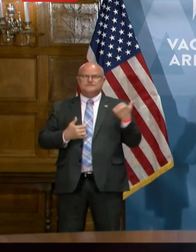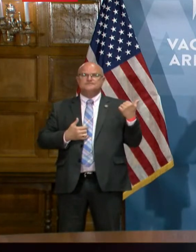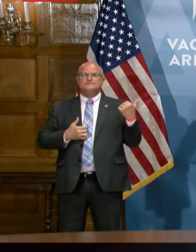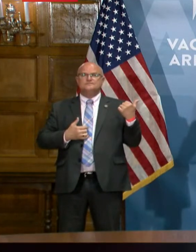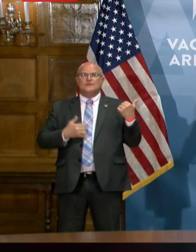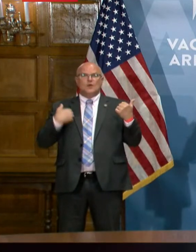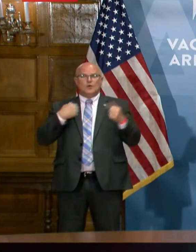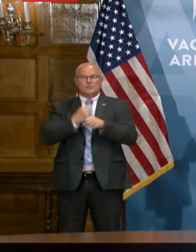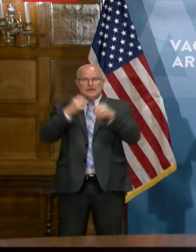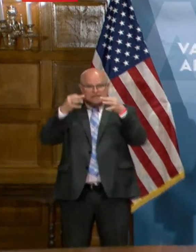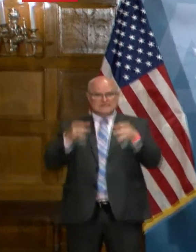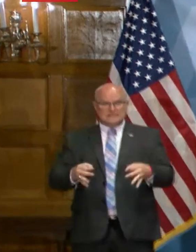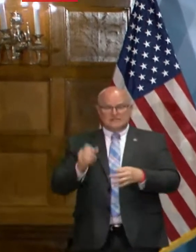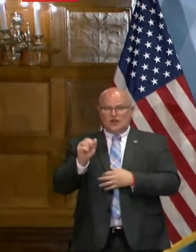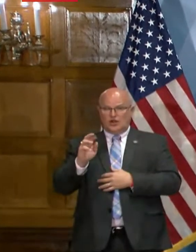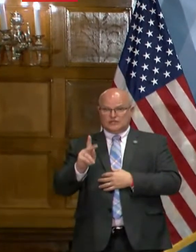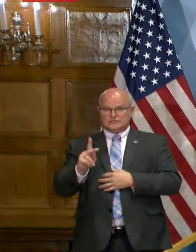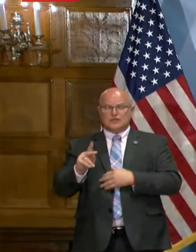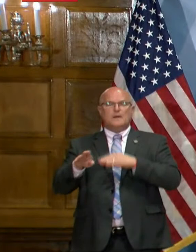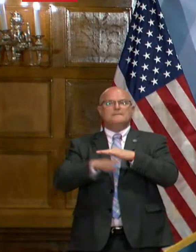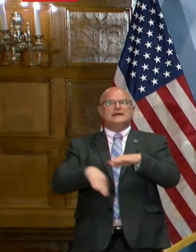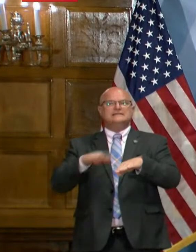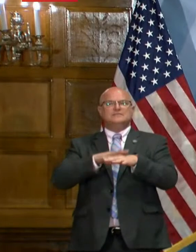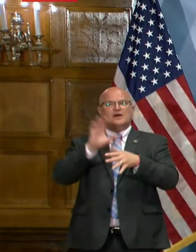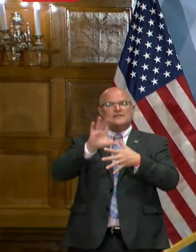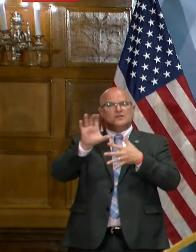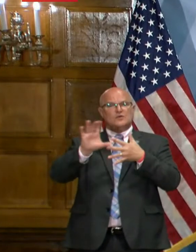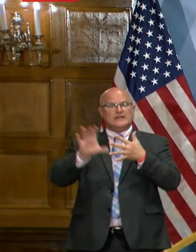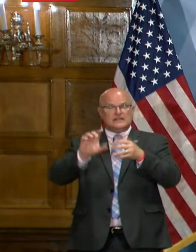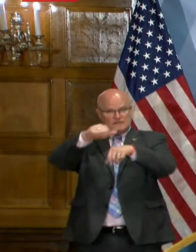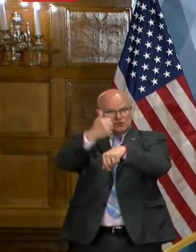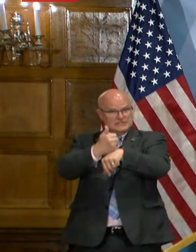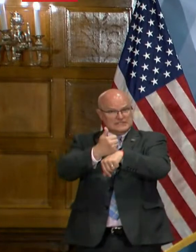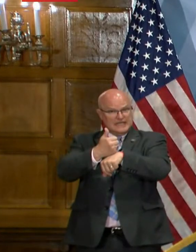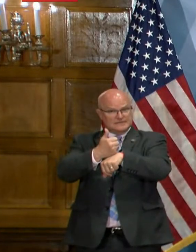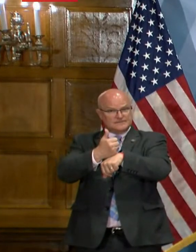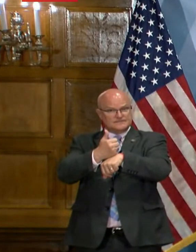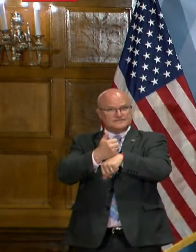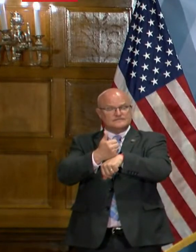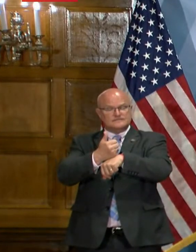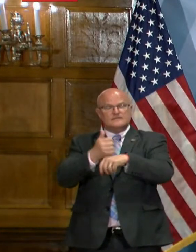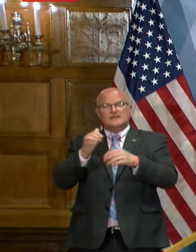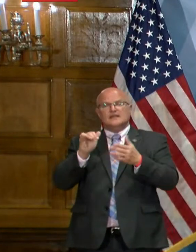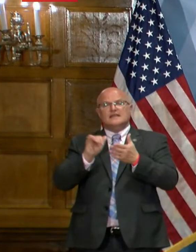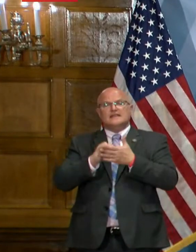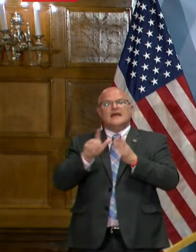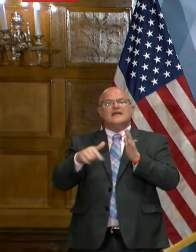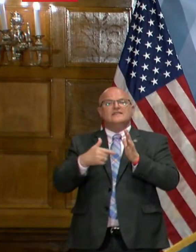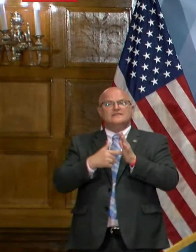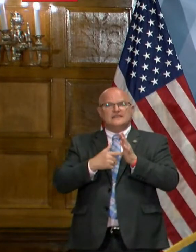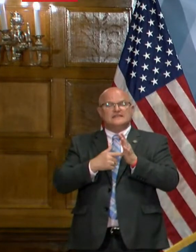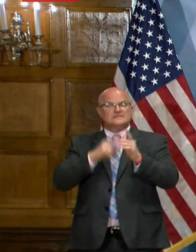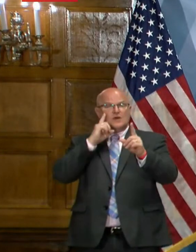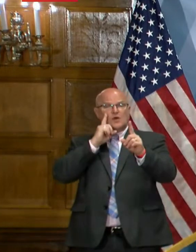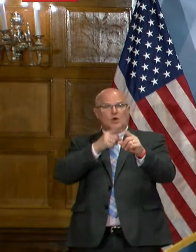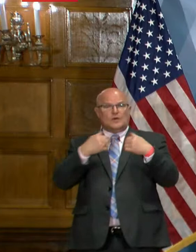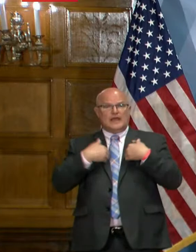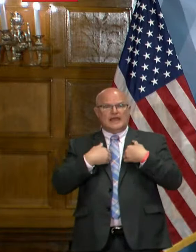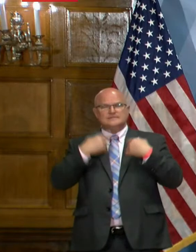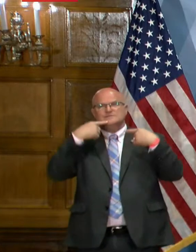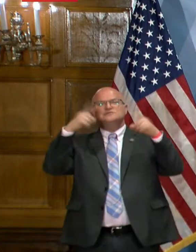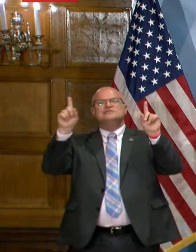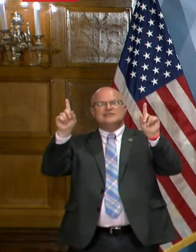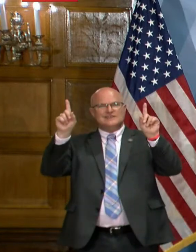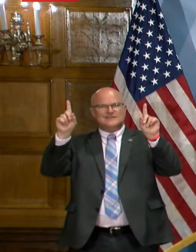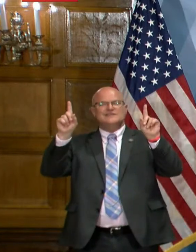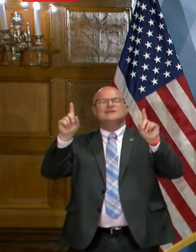because we made our decision in Arkansas based upon the criteria that we set, that this is a goal that we had. We achieved that,